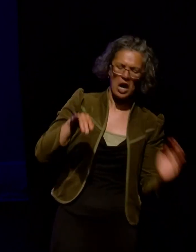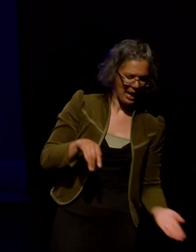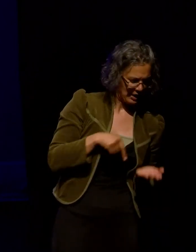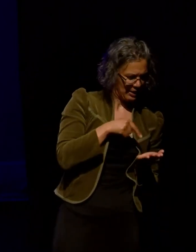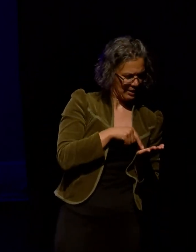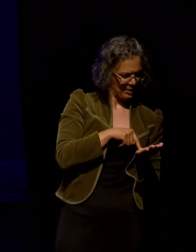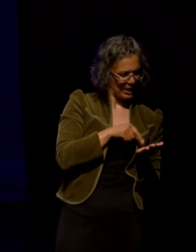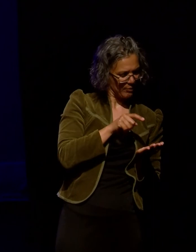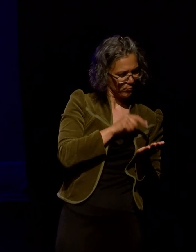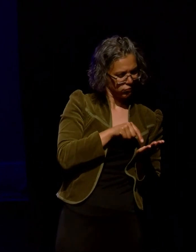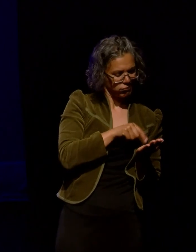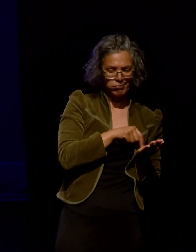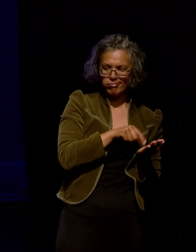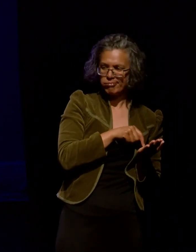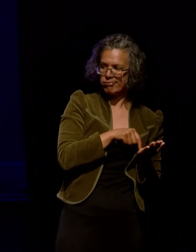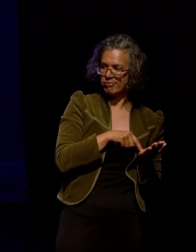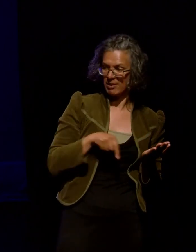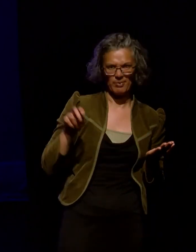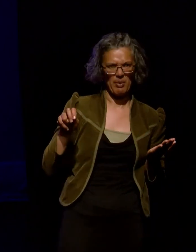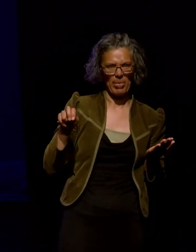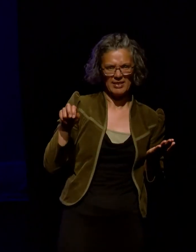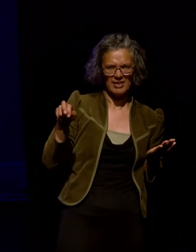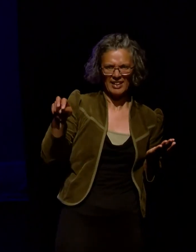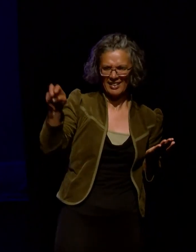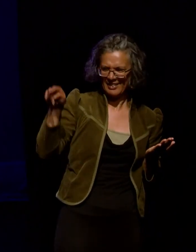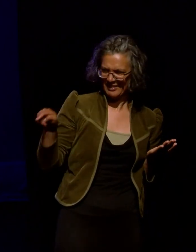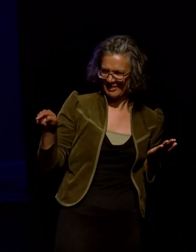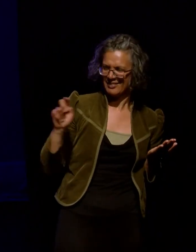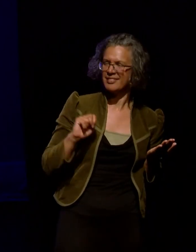And there's the stairs that you have to climb up.